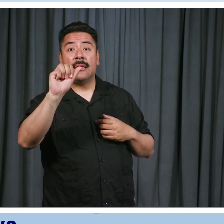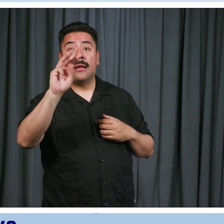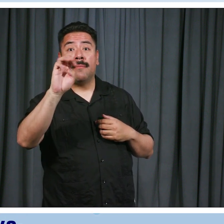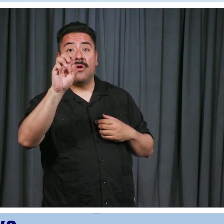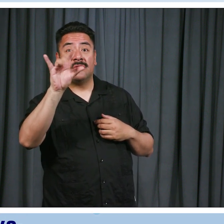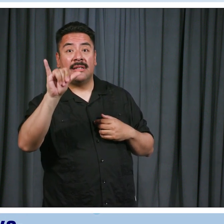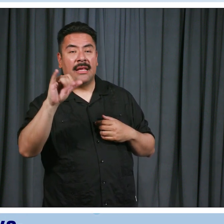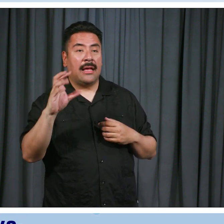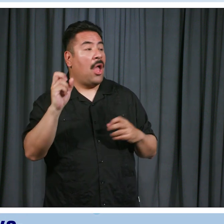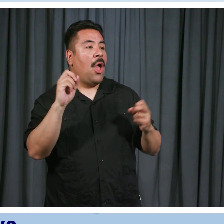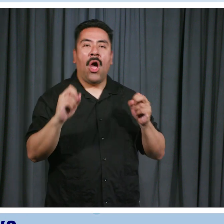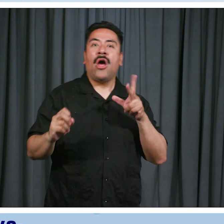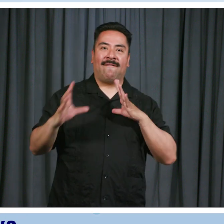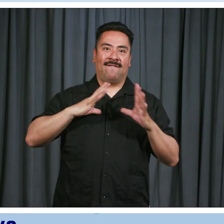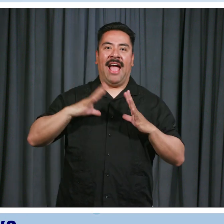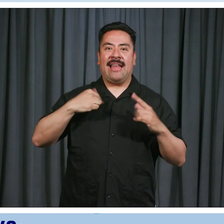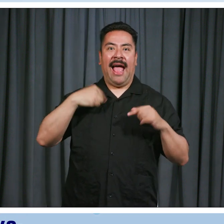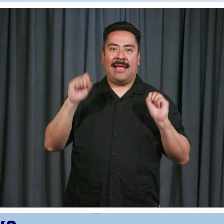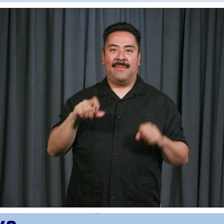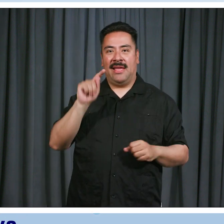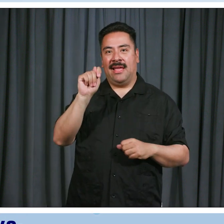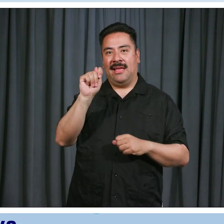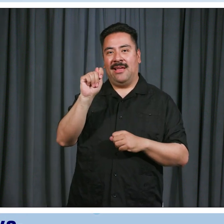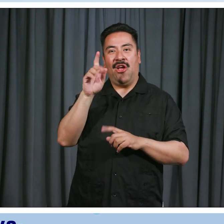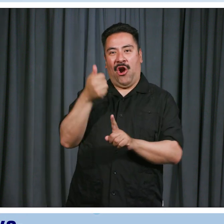Okay. You Yeah, could be you're- Tanya I'm her. Mosley. Yeah, you're her.